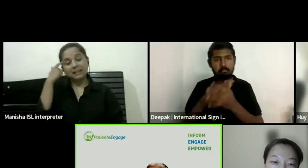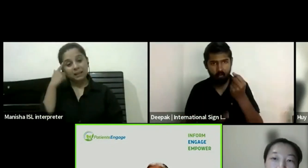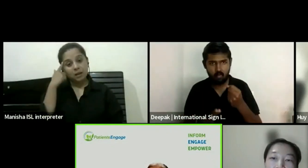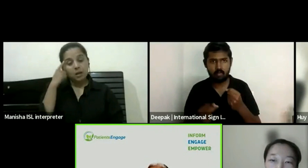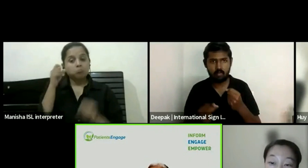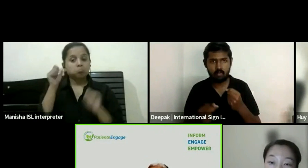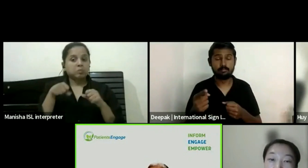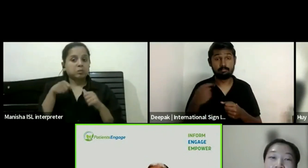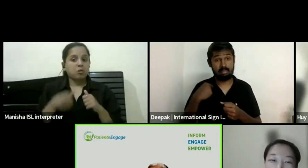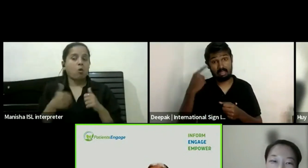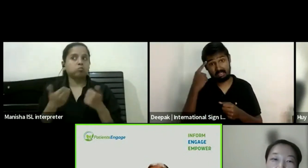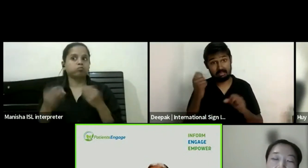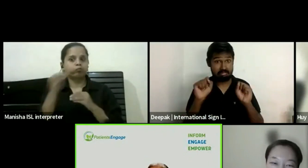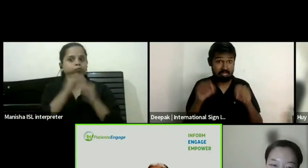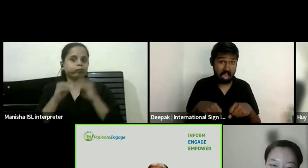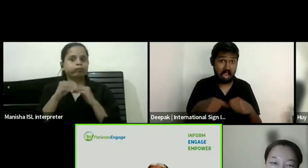moving